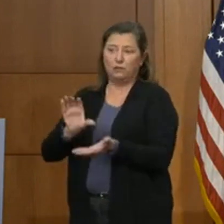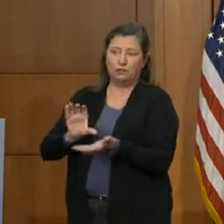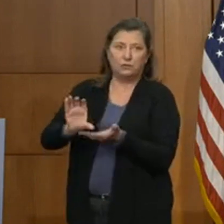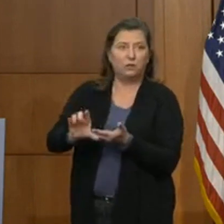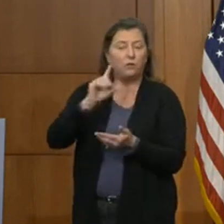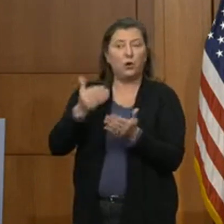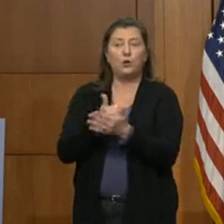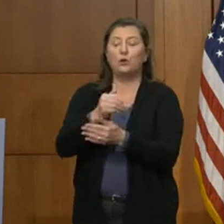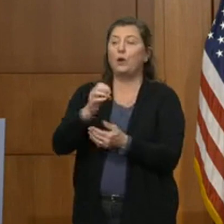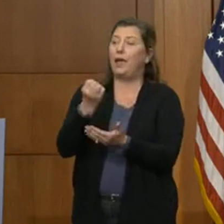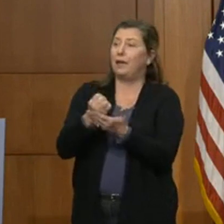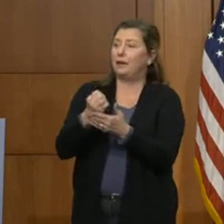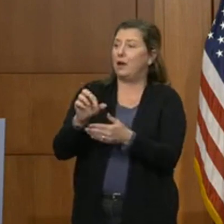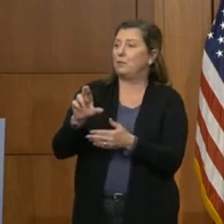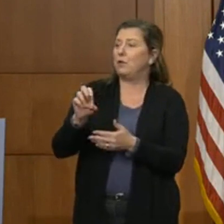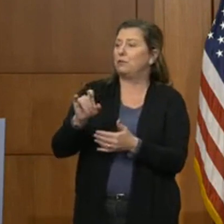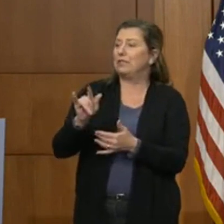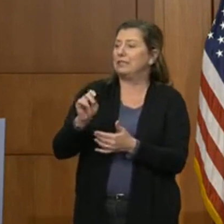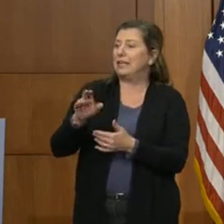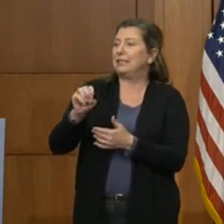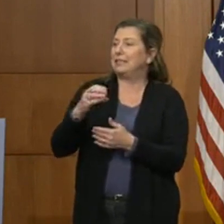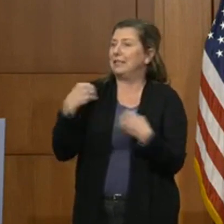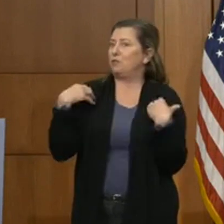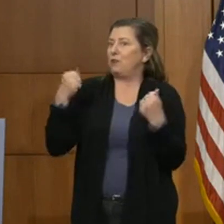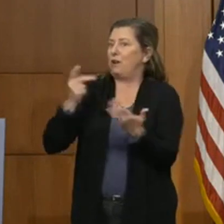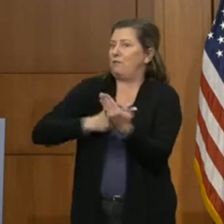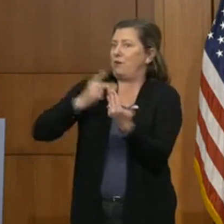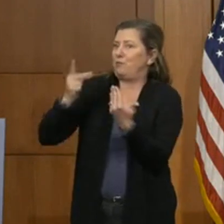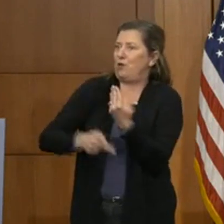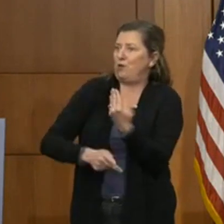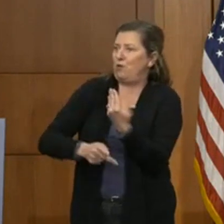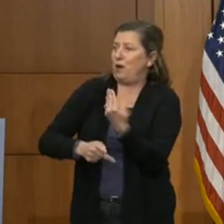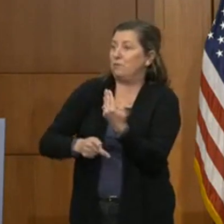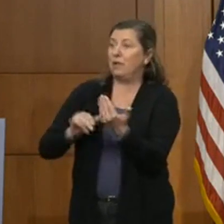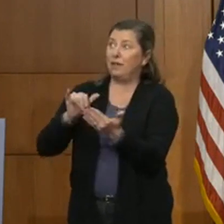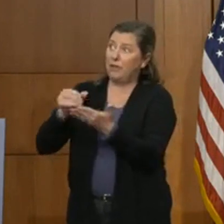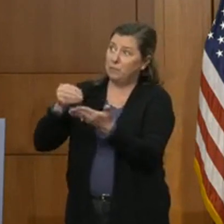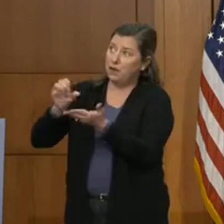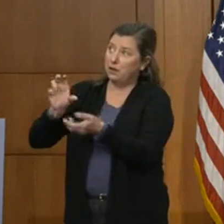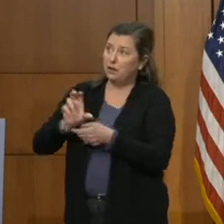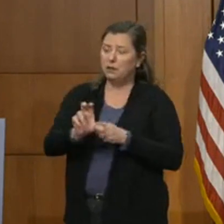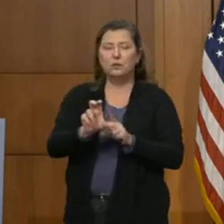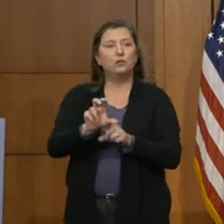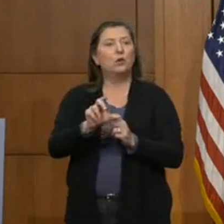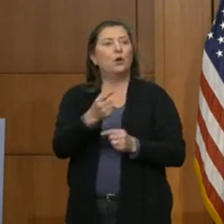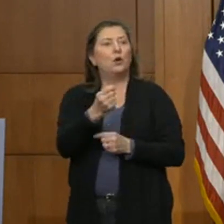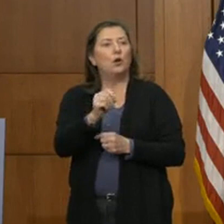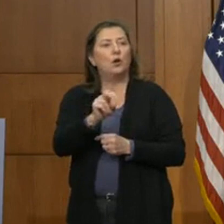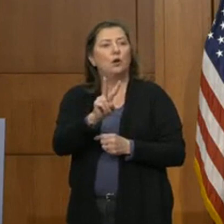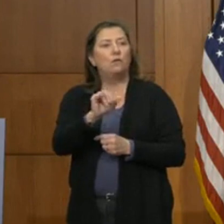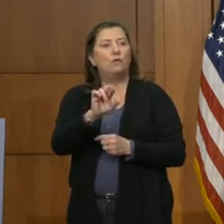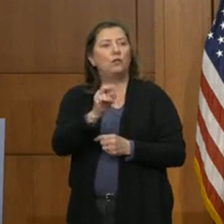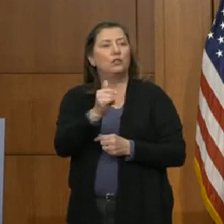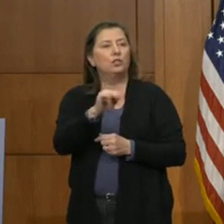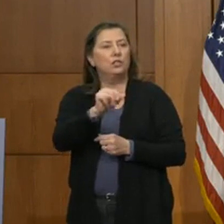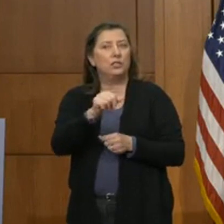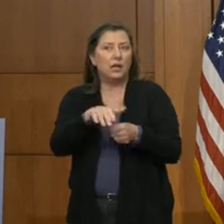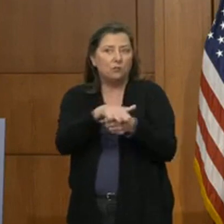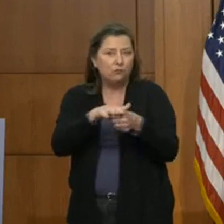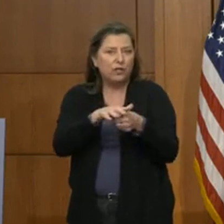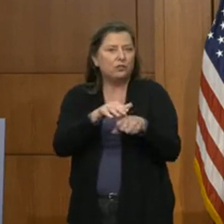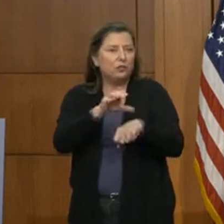resilience and recovery program. That money will go through our Go Virginia regional councils for initiatives that will help